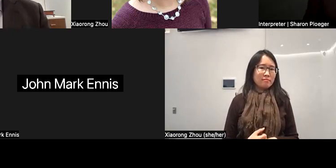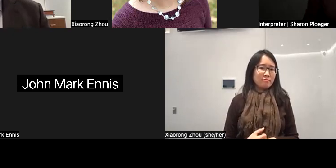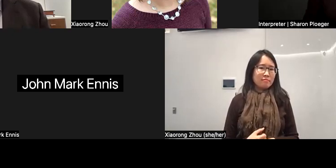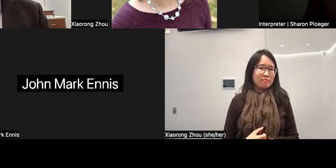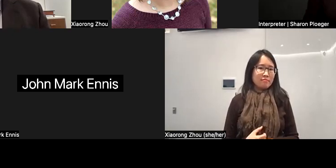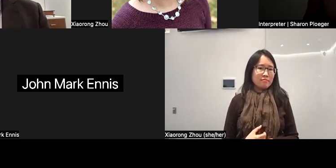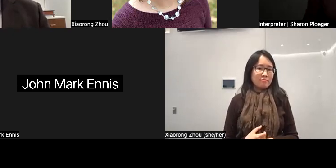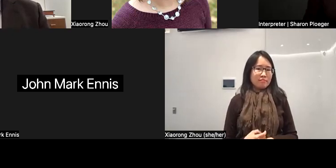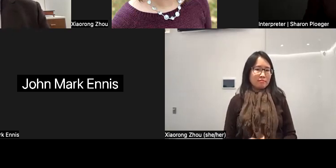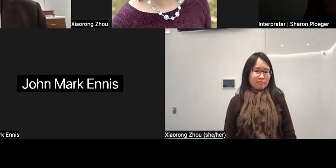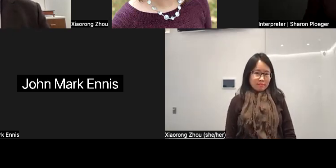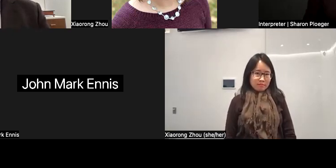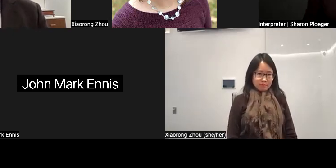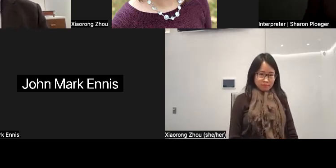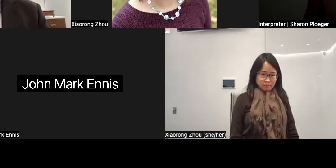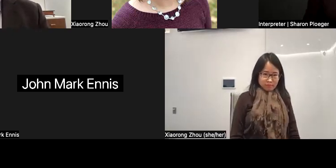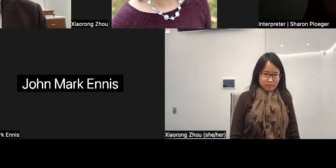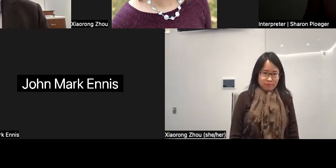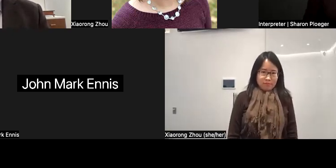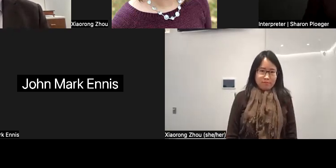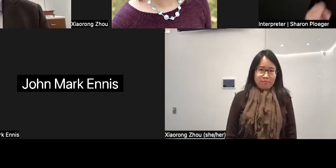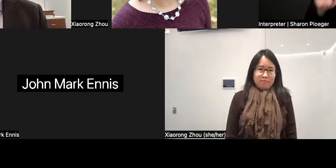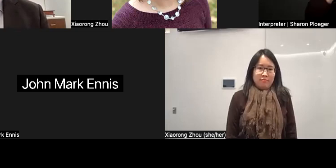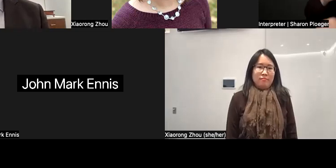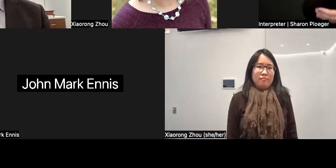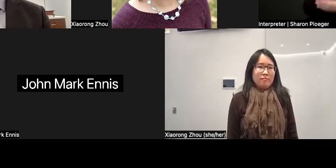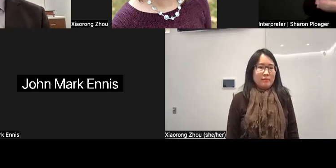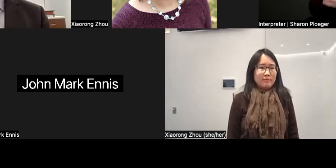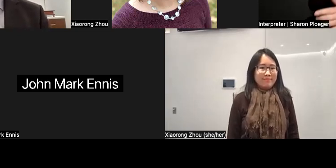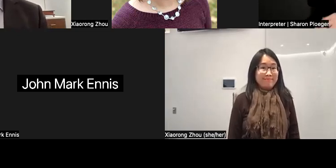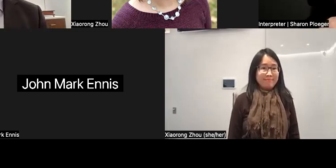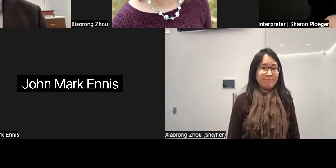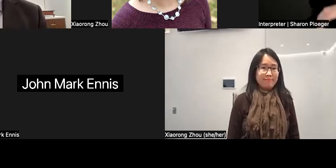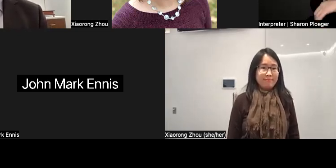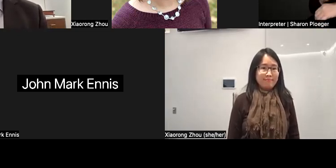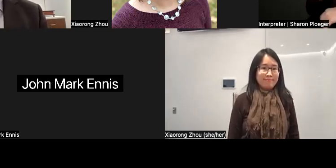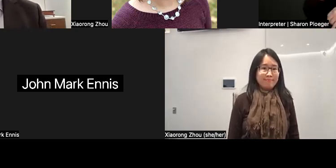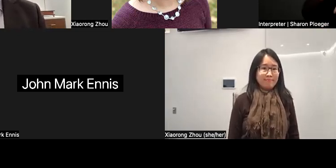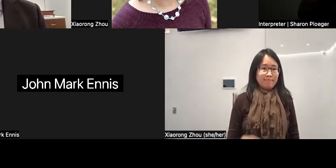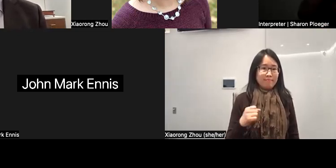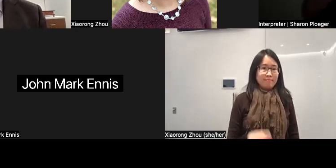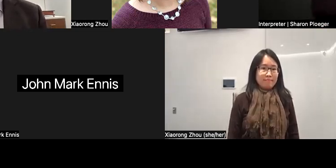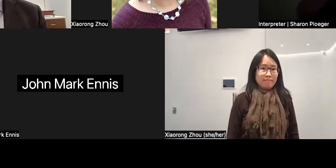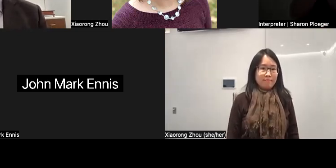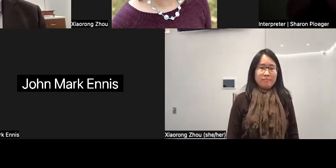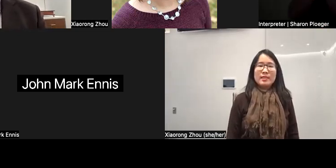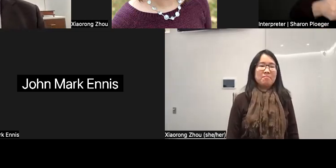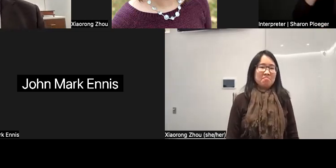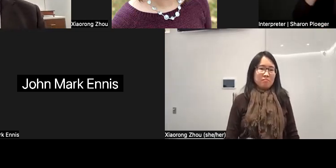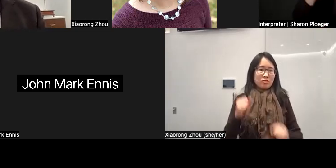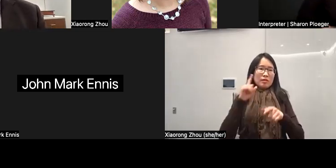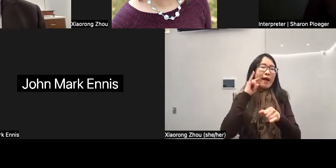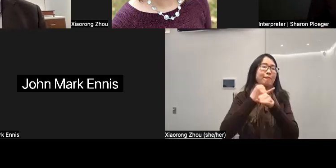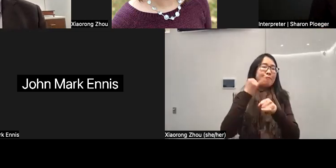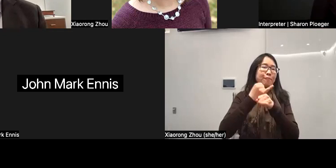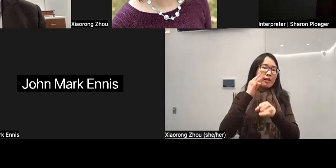And so were you educated in a mainstream school, or was there separate deaf education?